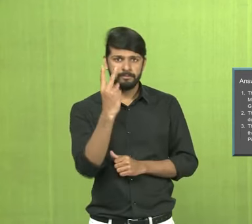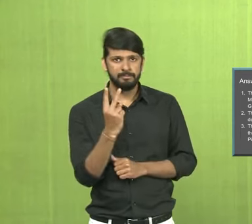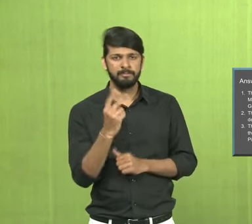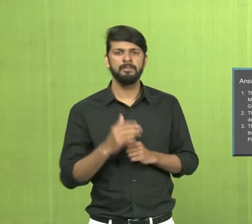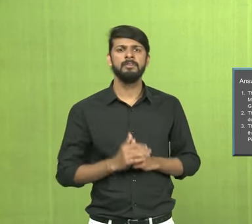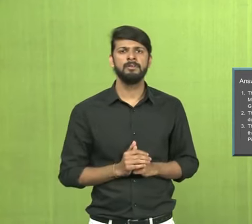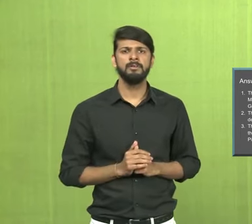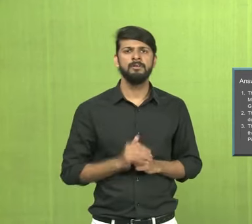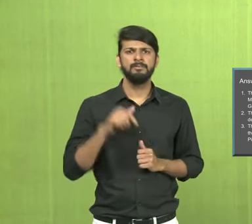Answer number 2,